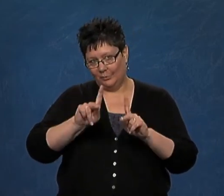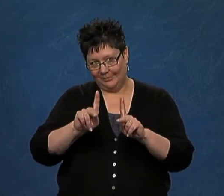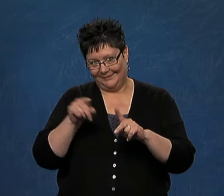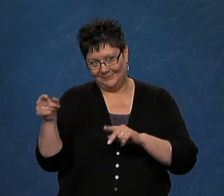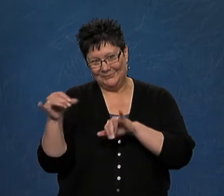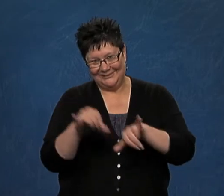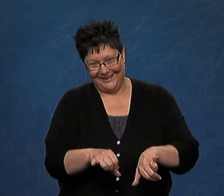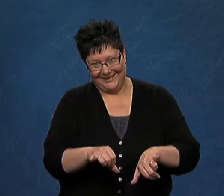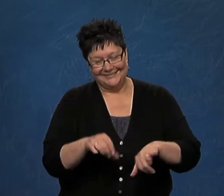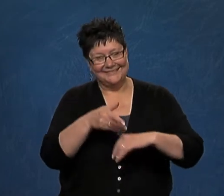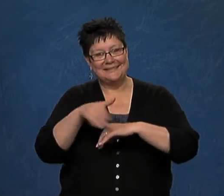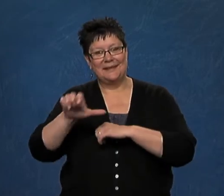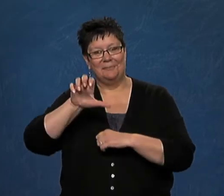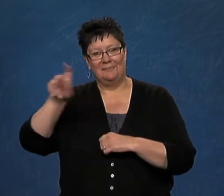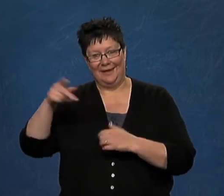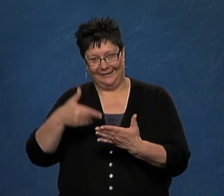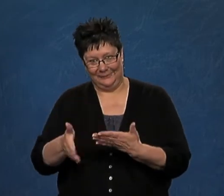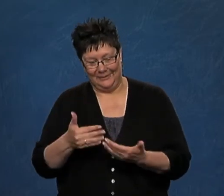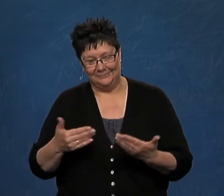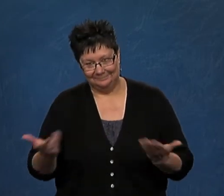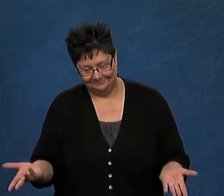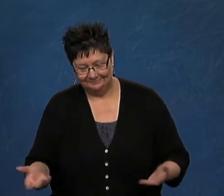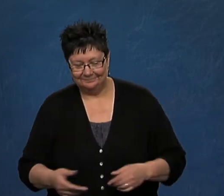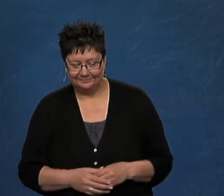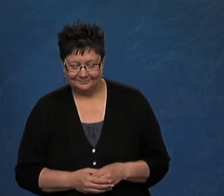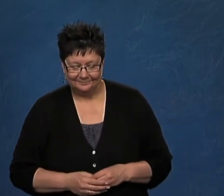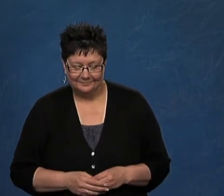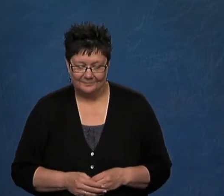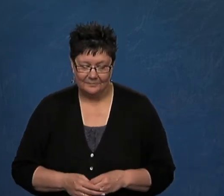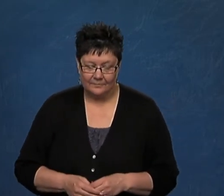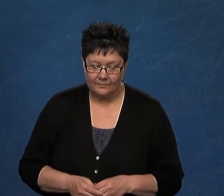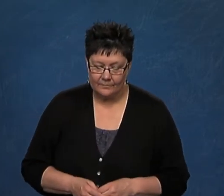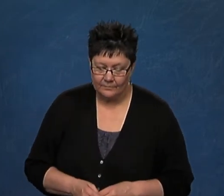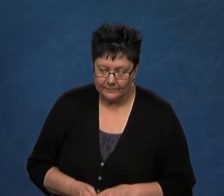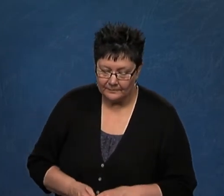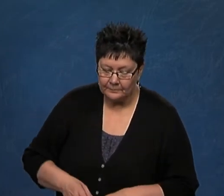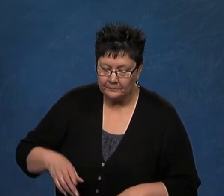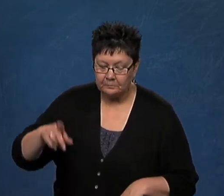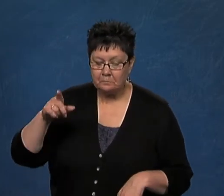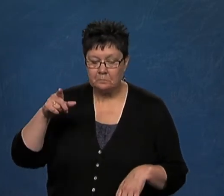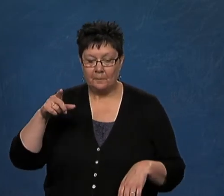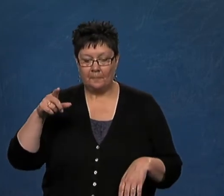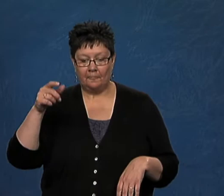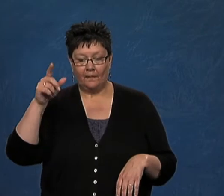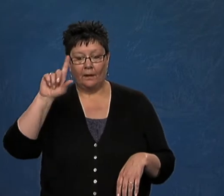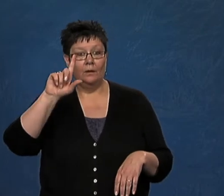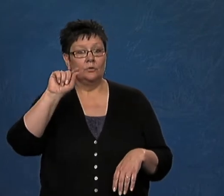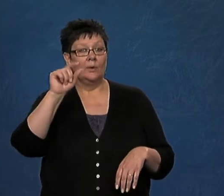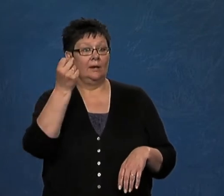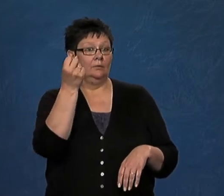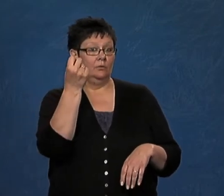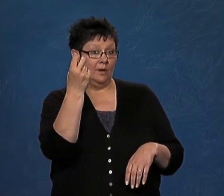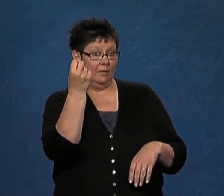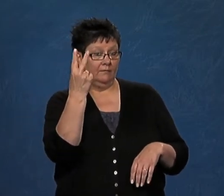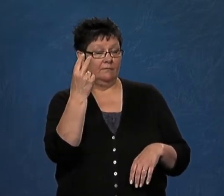So the RURS, unfortunately in this particular situation, sent them back home, and they were not allowed to stay.